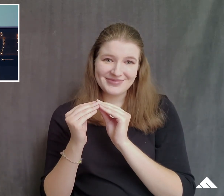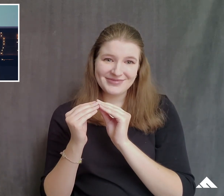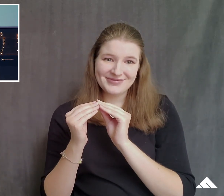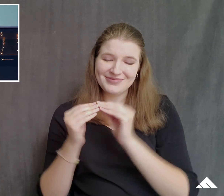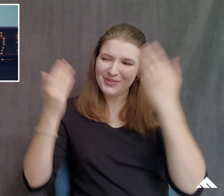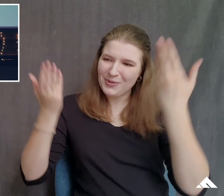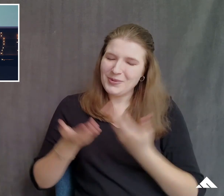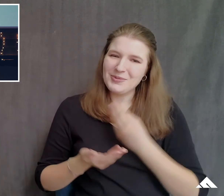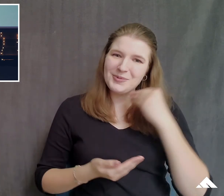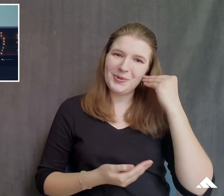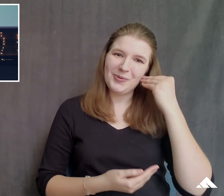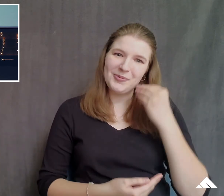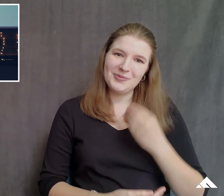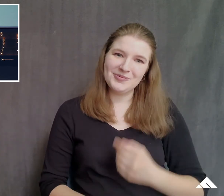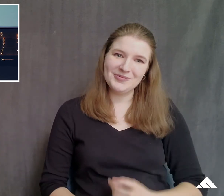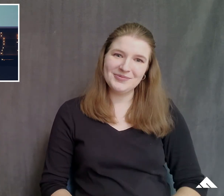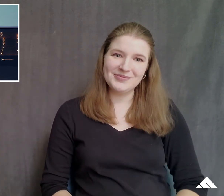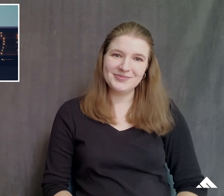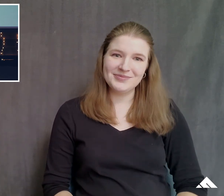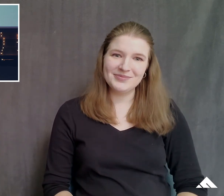and He welcomes us home.